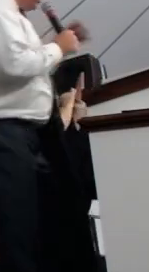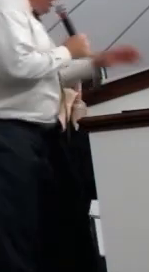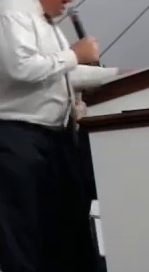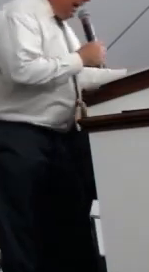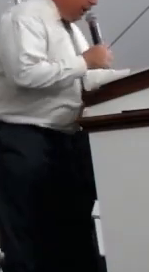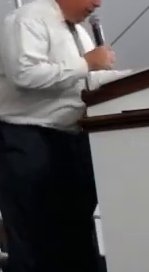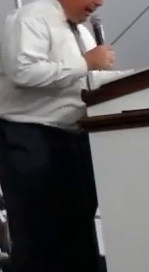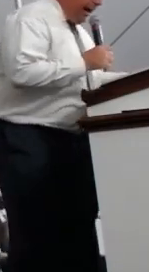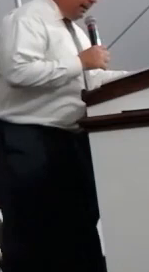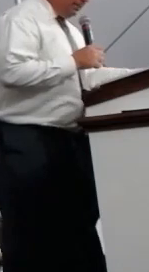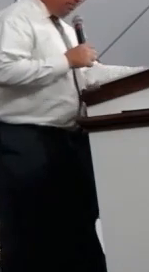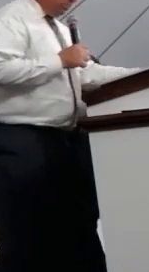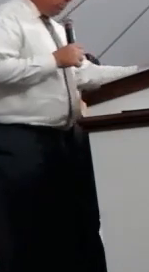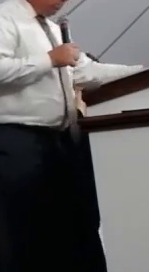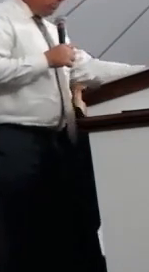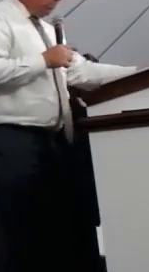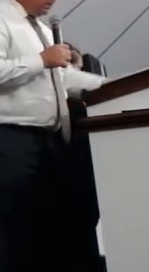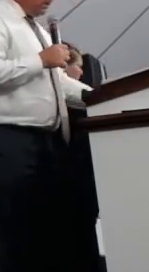Somebody shout hallelujah.